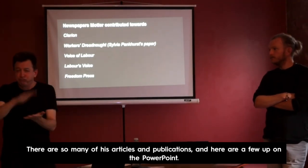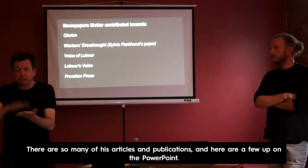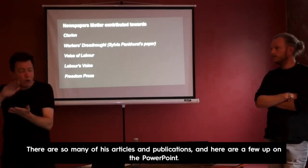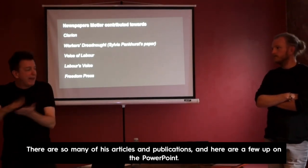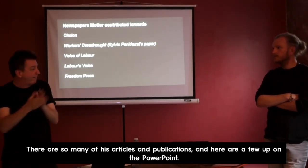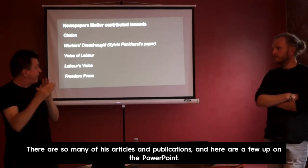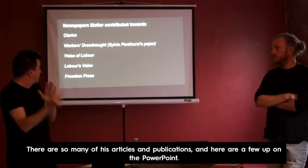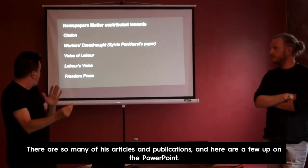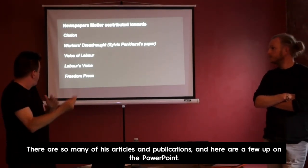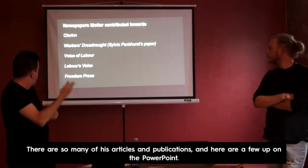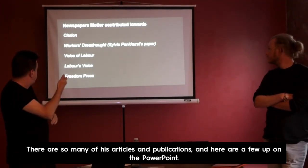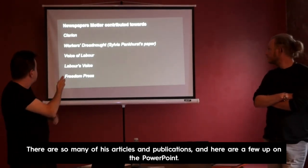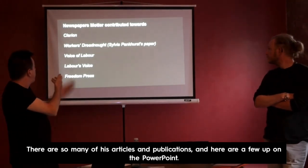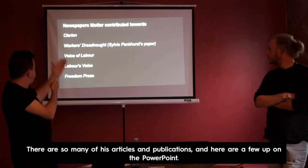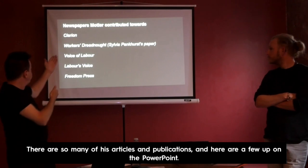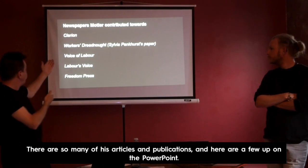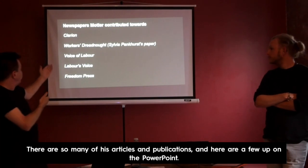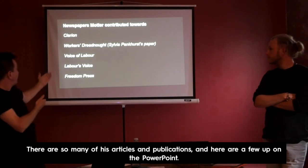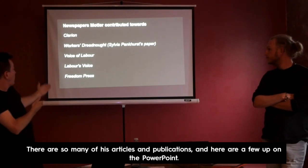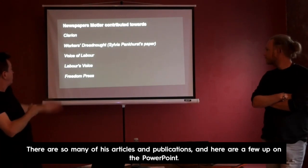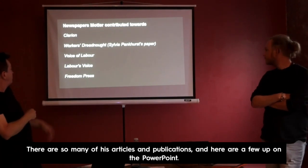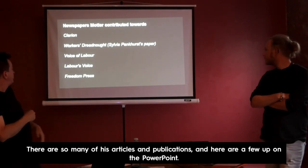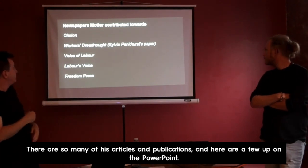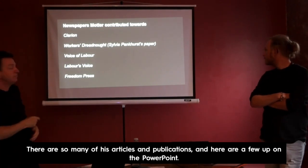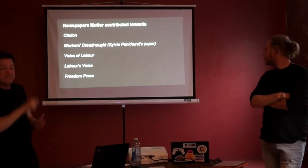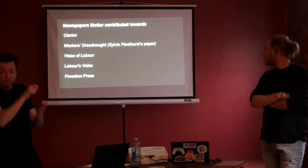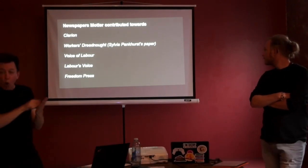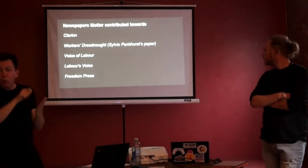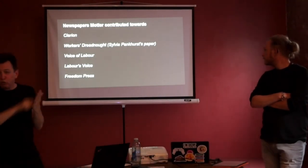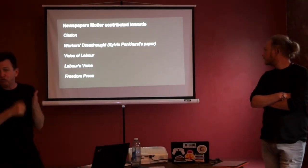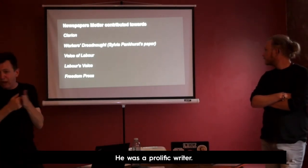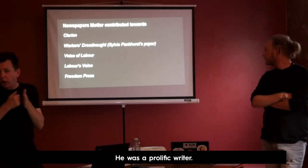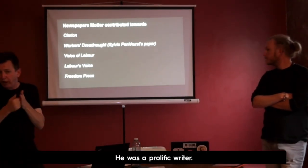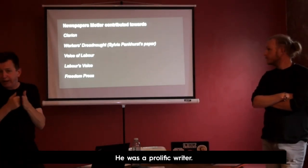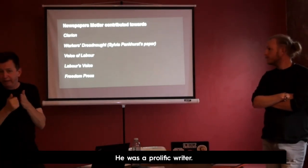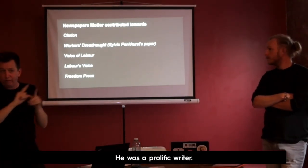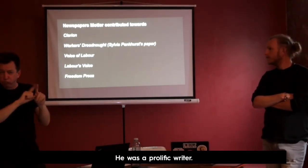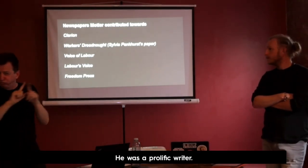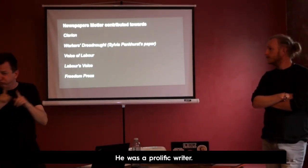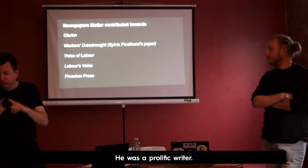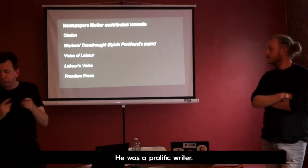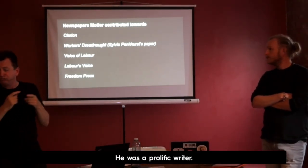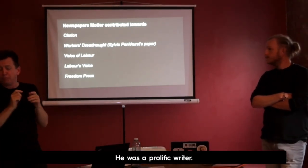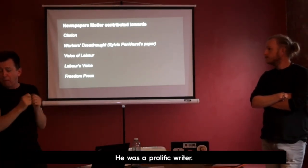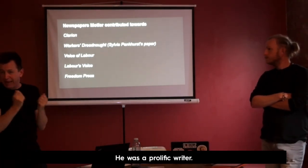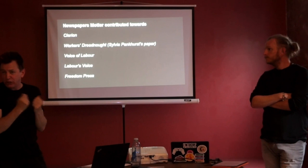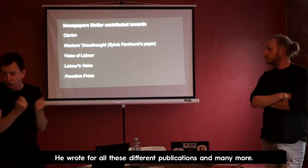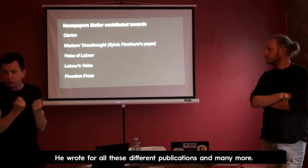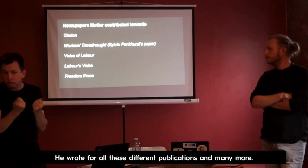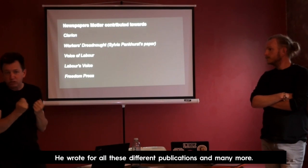There's so many of his articles and publications, but here there's a few up on the PowerPoint. He was a prolific writer. He wrote for